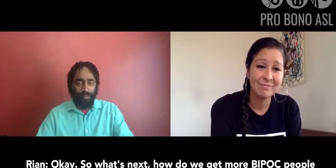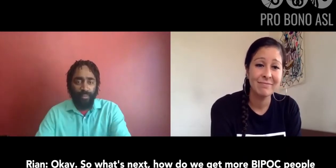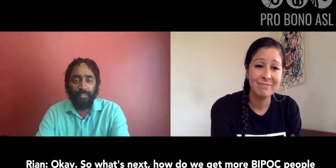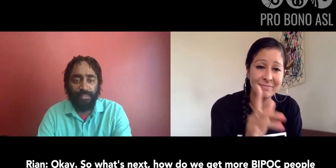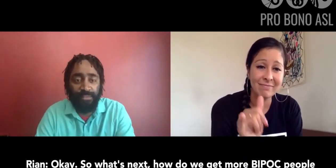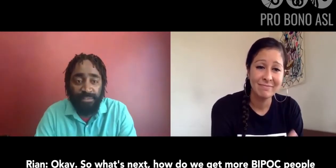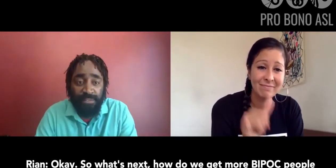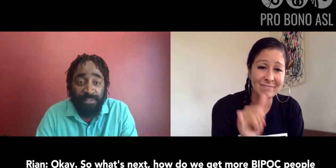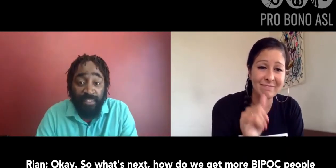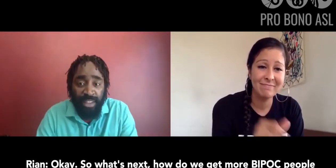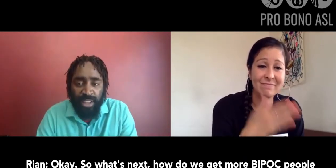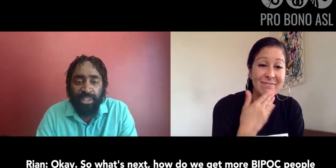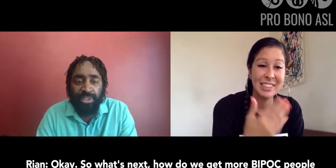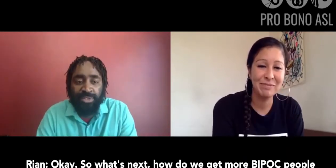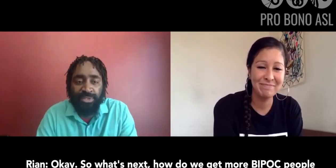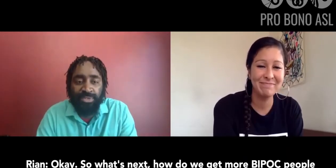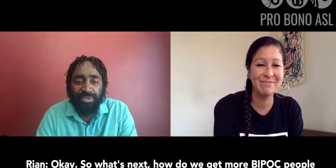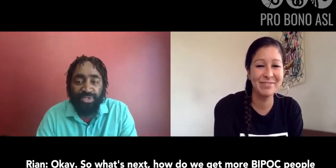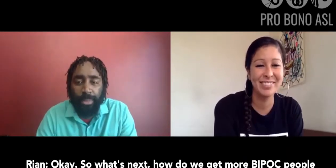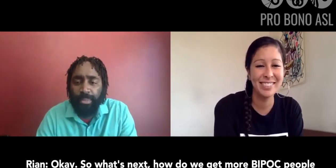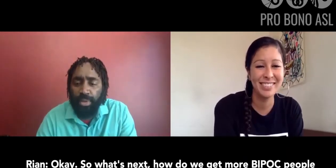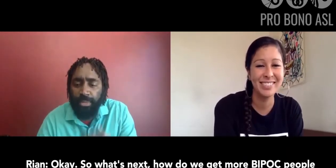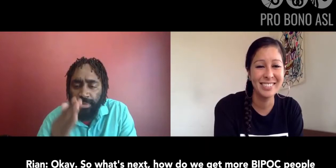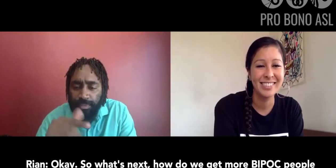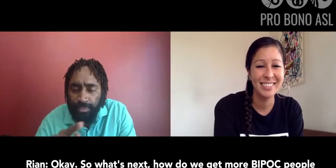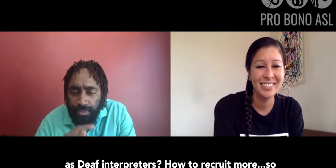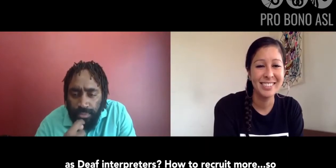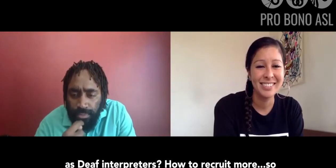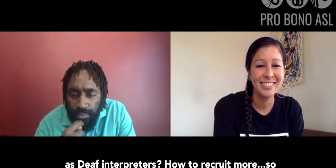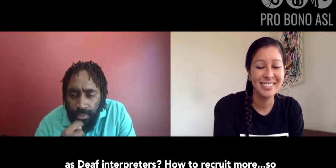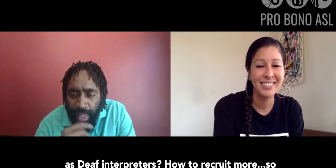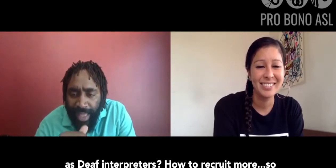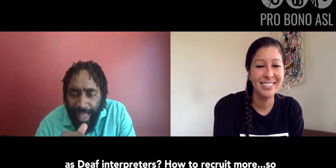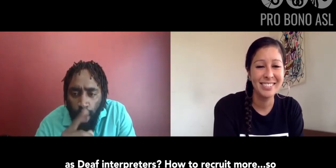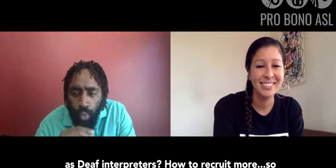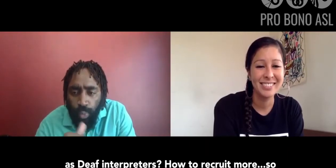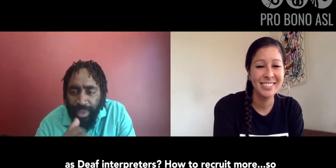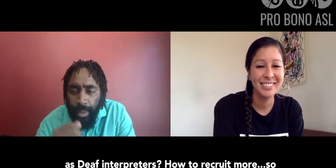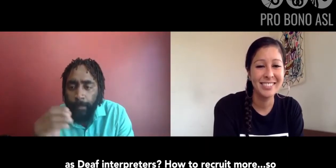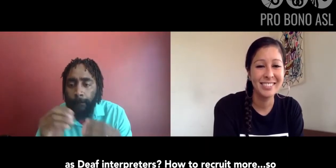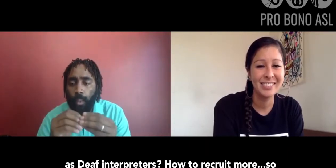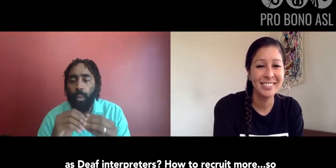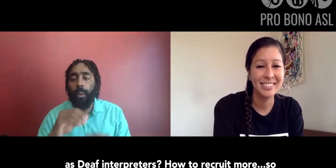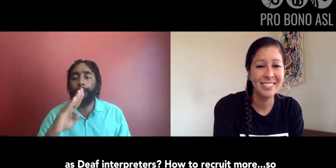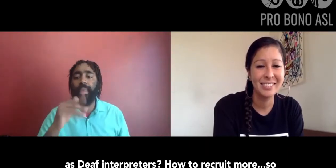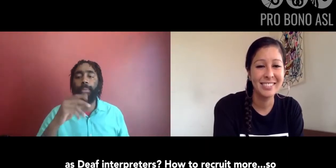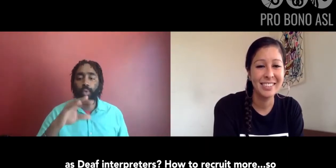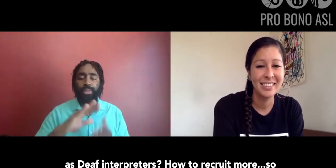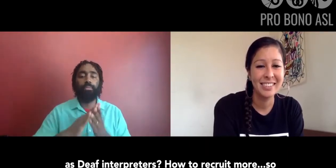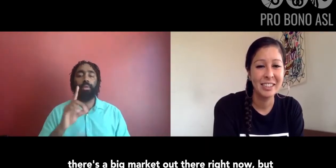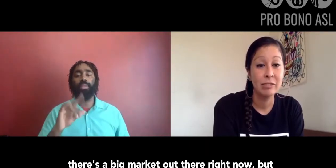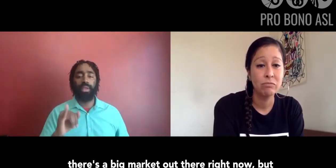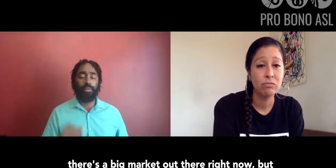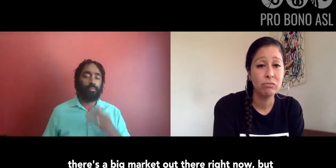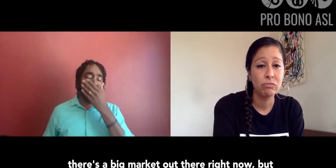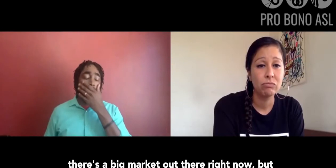Okay, so what's next? How do we get more BIPOC people as deaf interpreters? How do we recruit more?